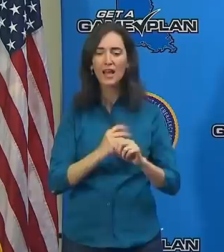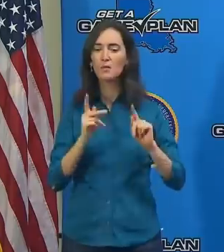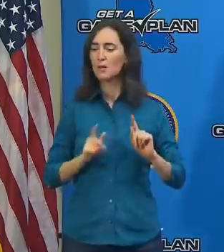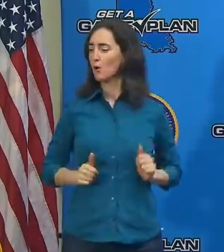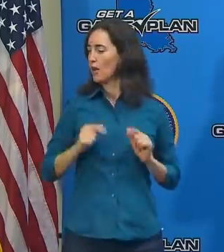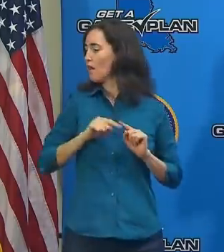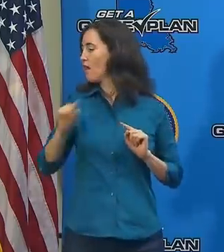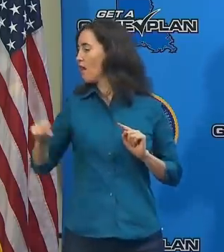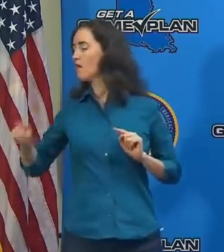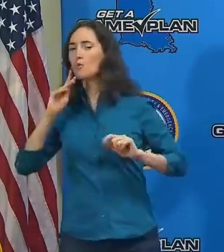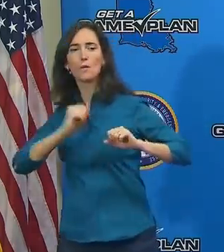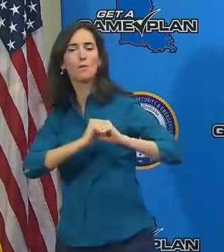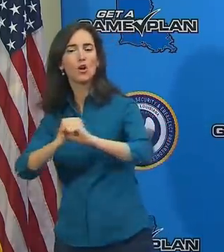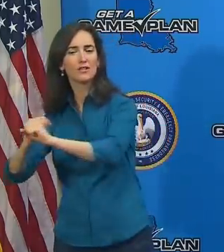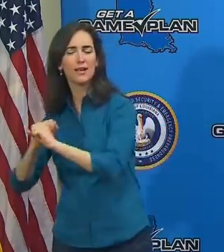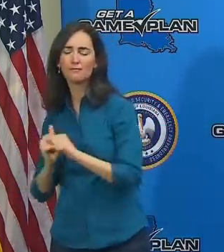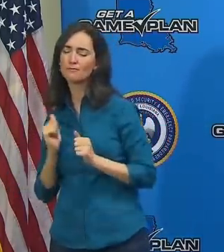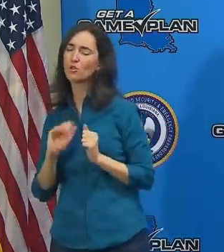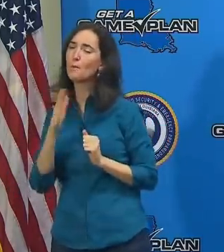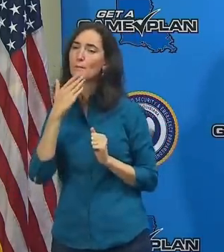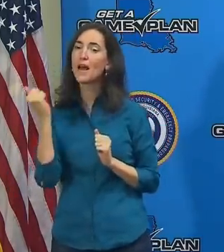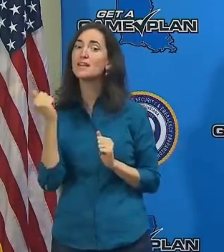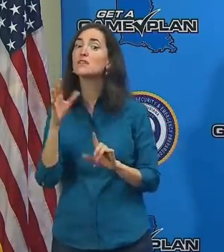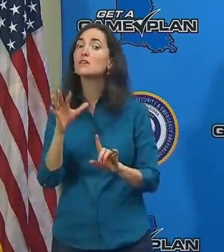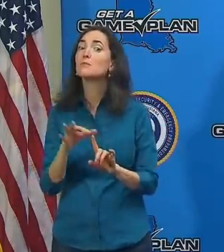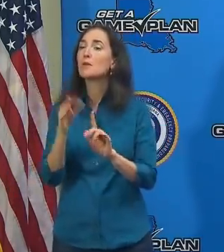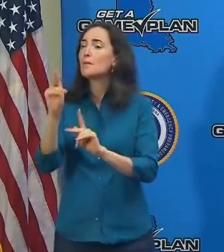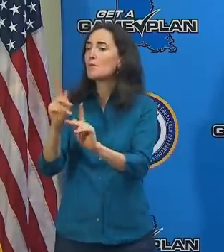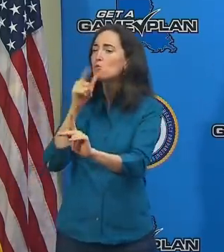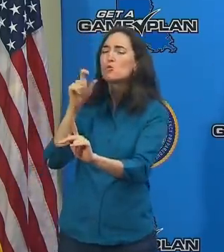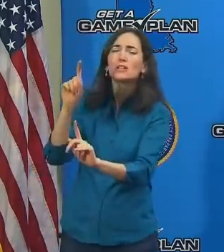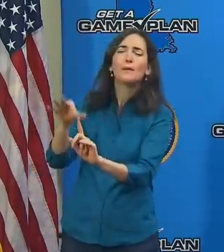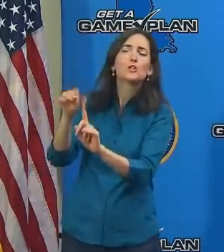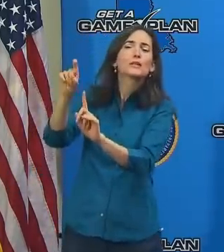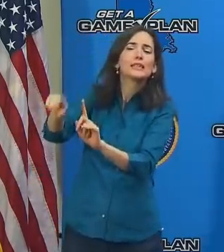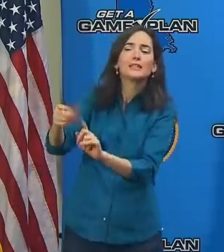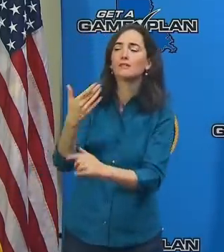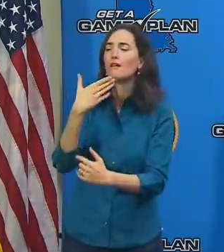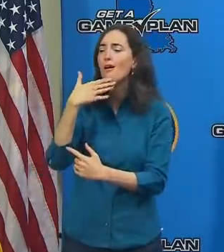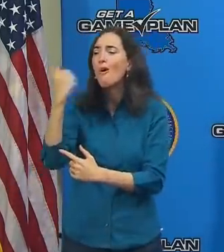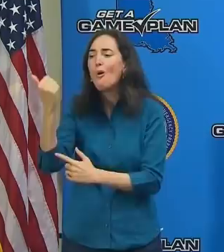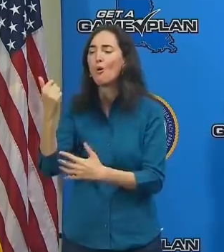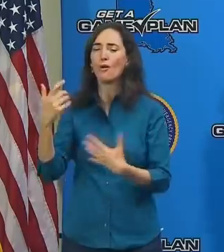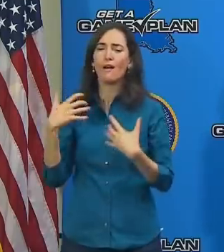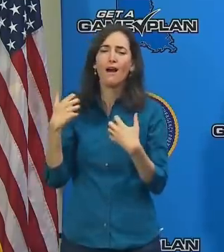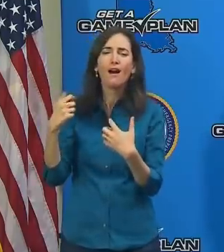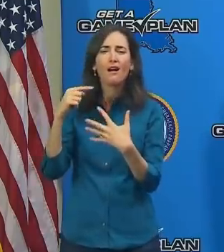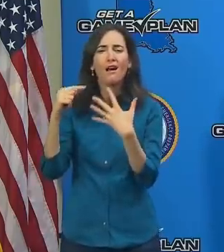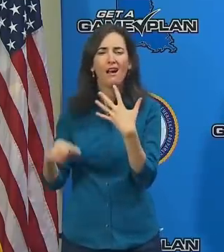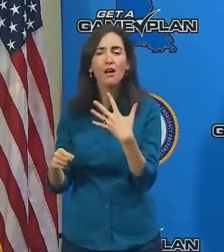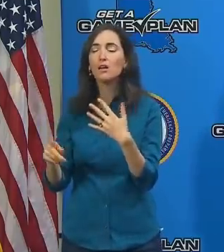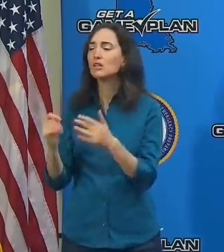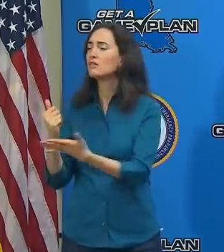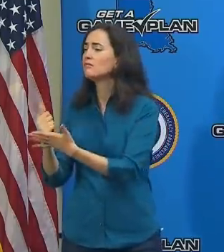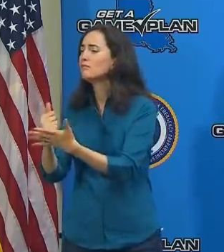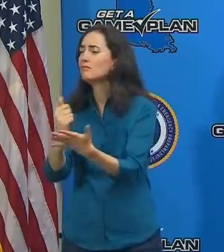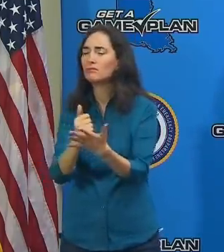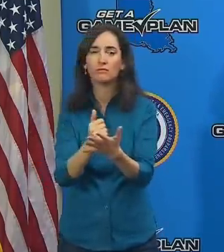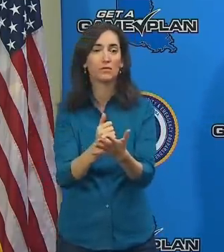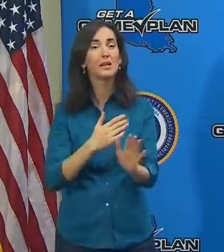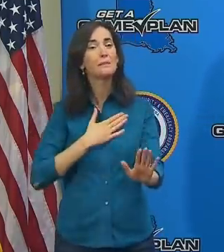neighbors, especially those who may have special needs. Maybe they're elderly, so forth. Please make sure that you check on